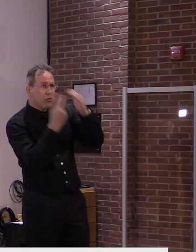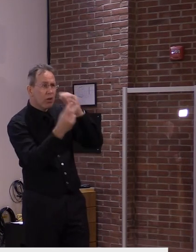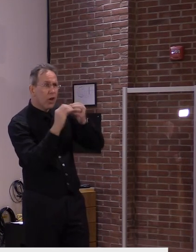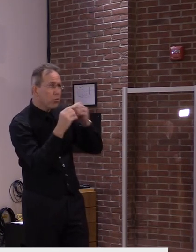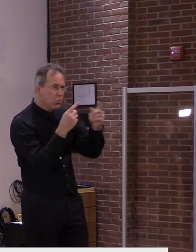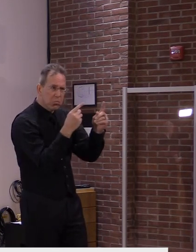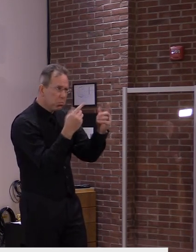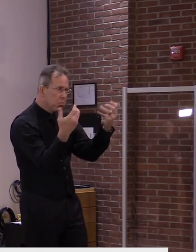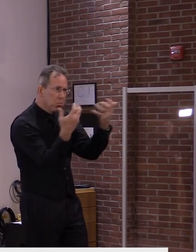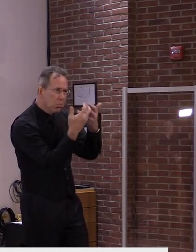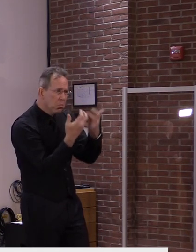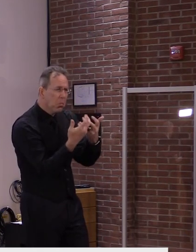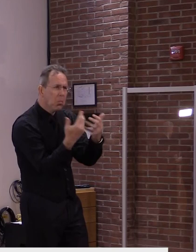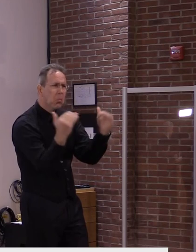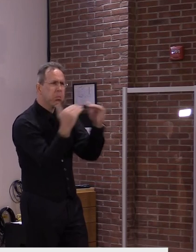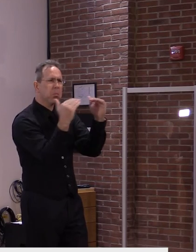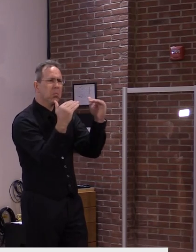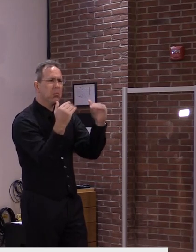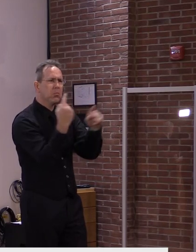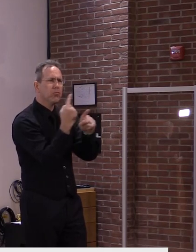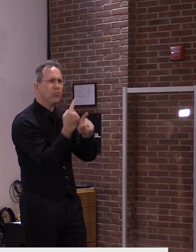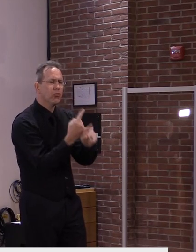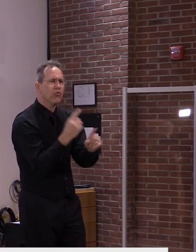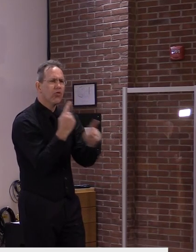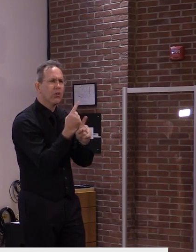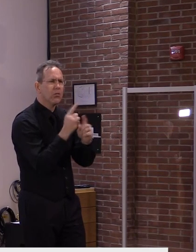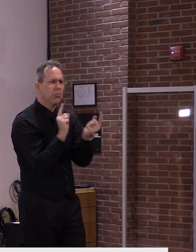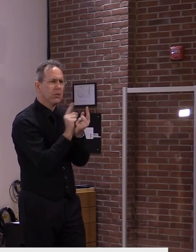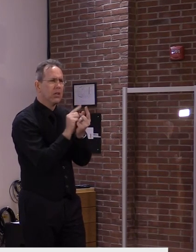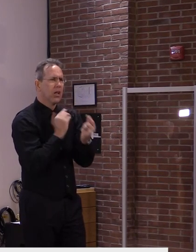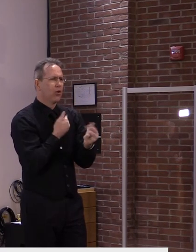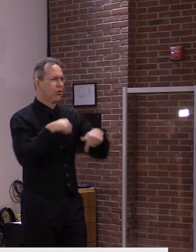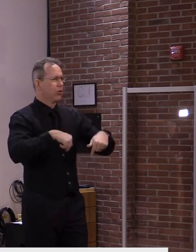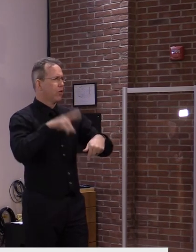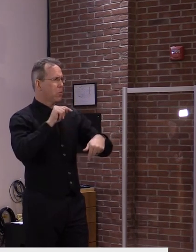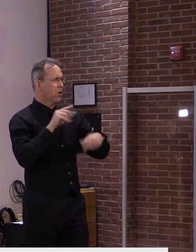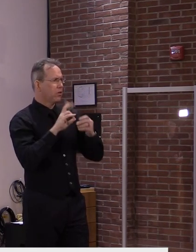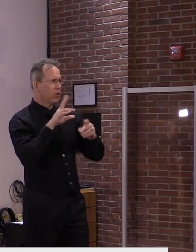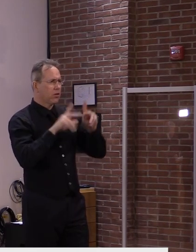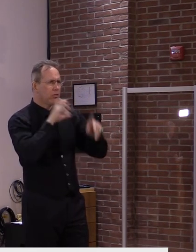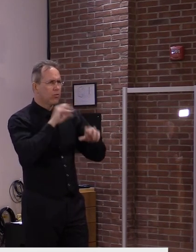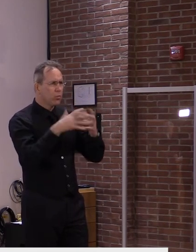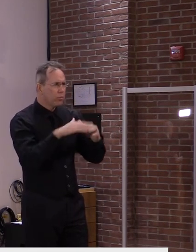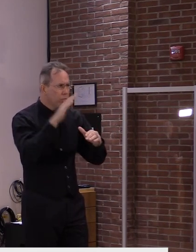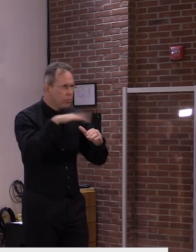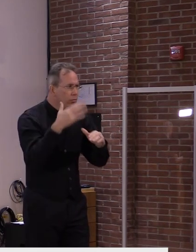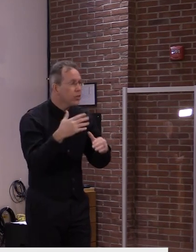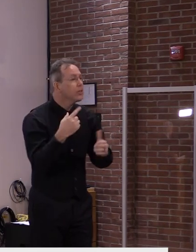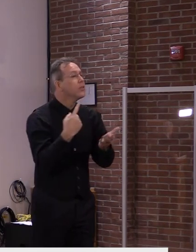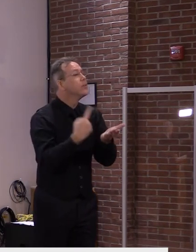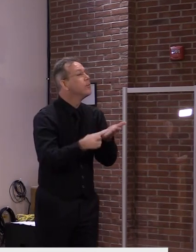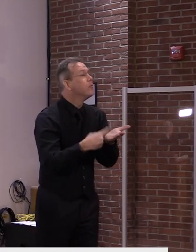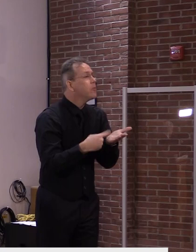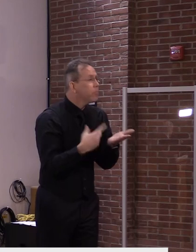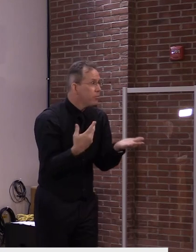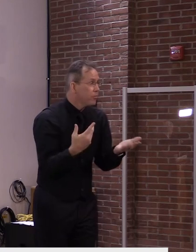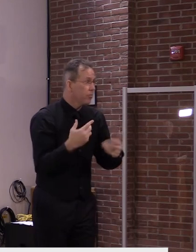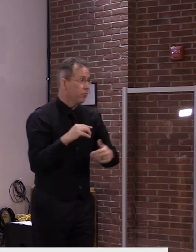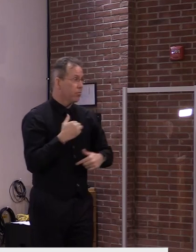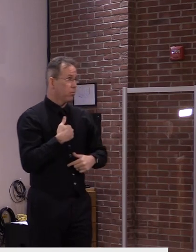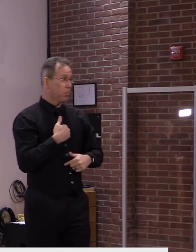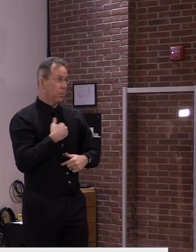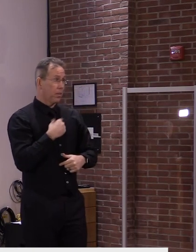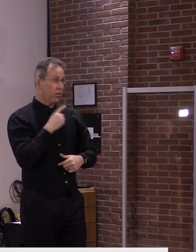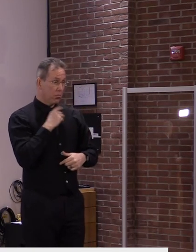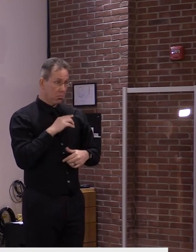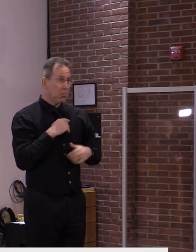1A is that we saw people sort of hold back a little bit and then come forward. But, you know, we've